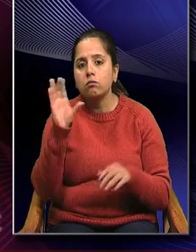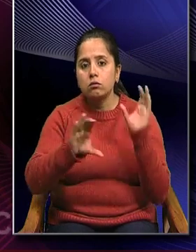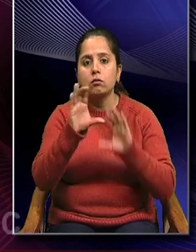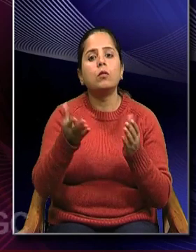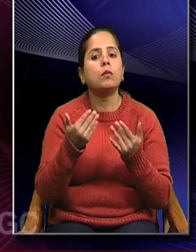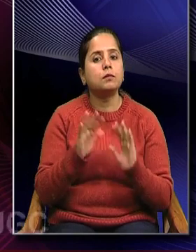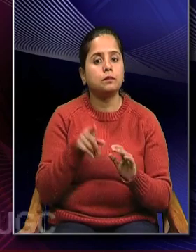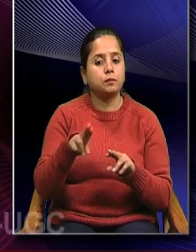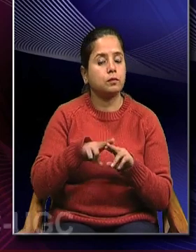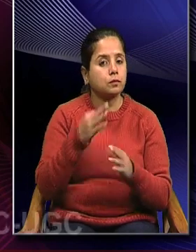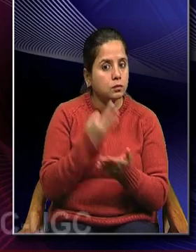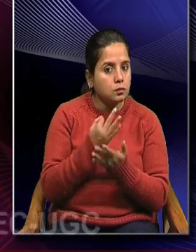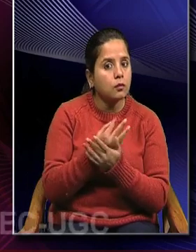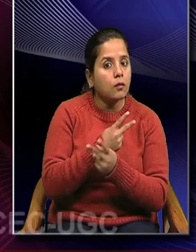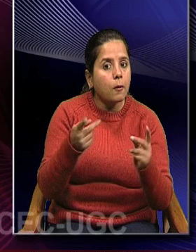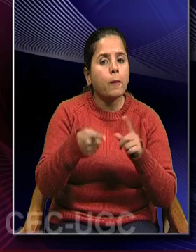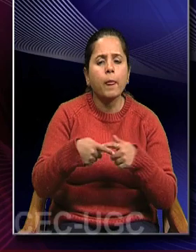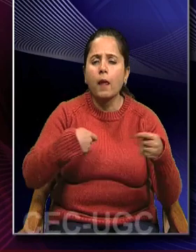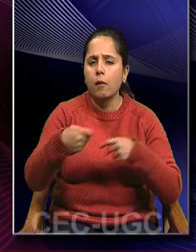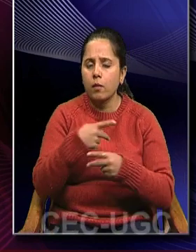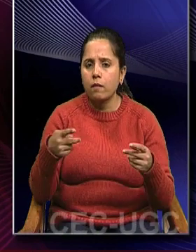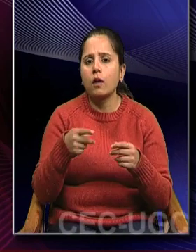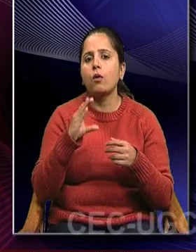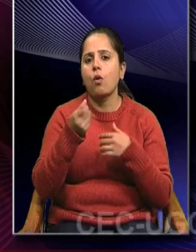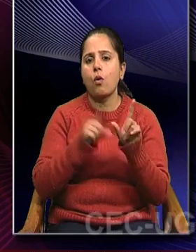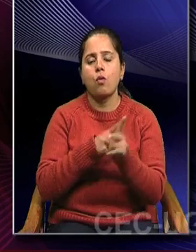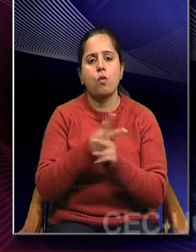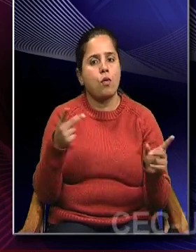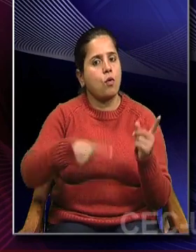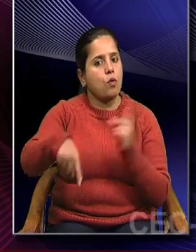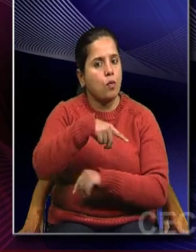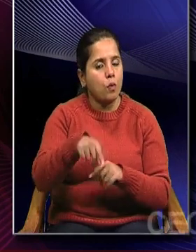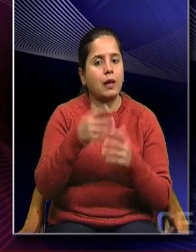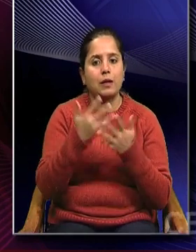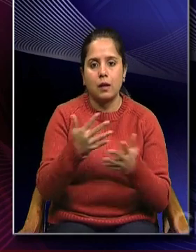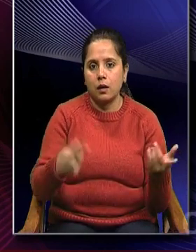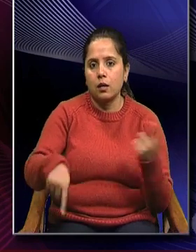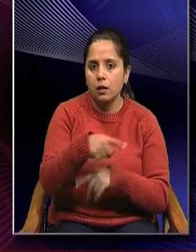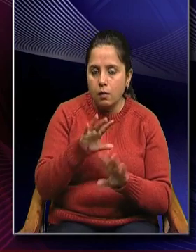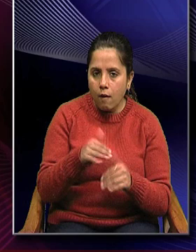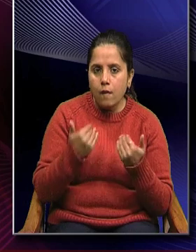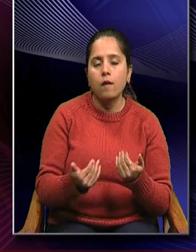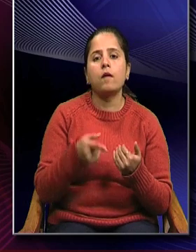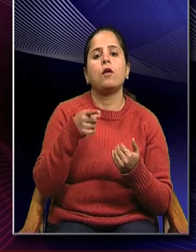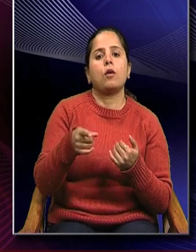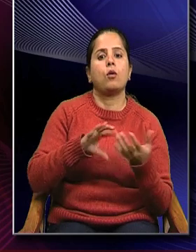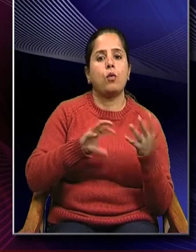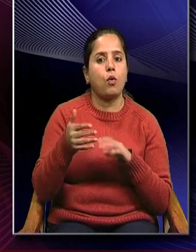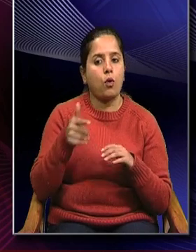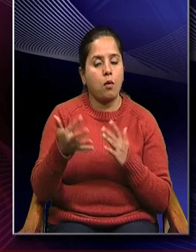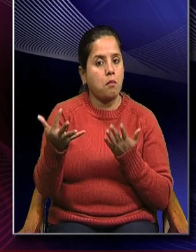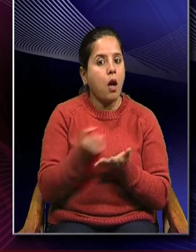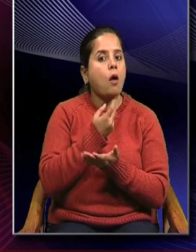this finance trade with the colonies, wherein the huge quantities of raw materials were produced or they were being